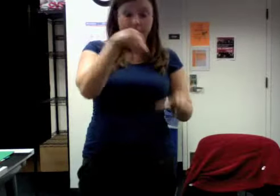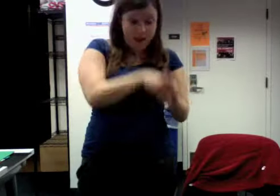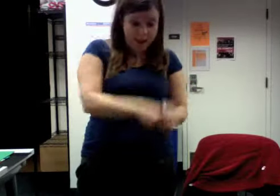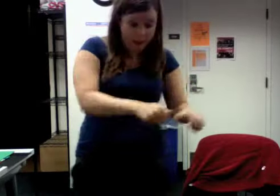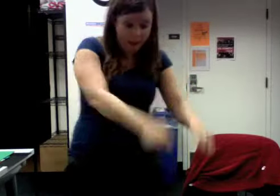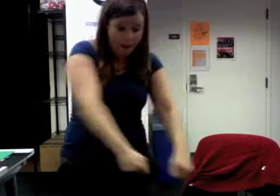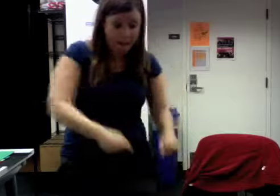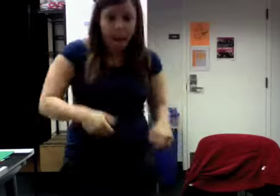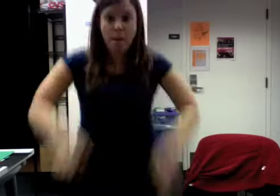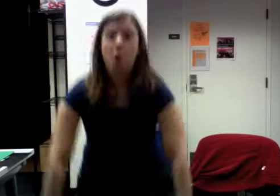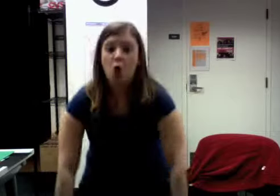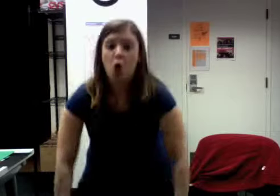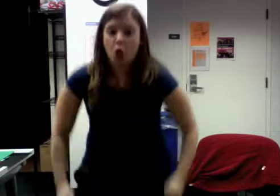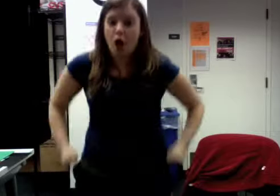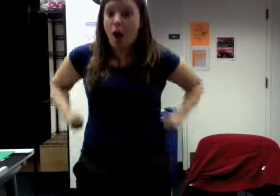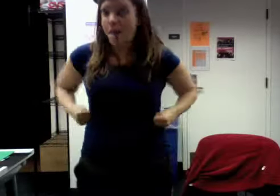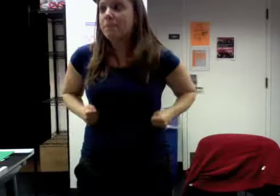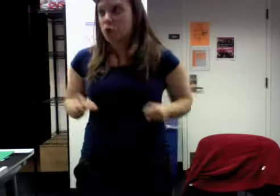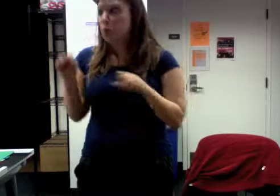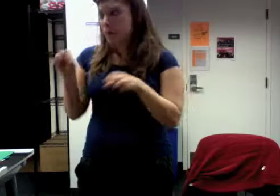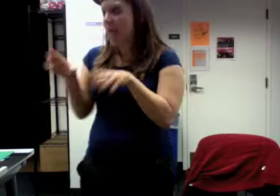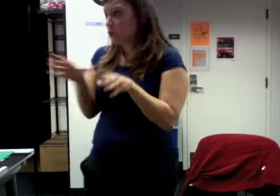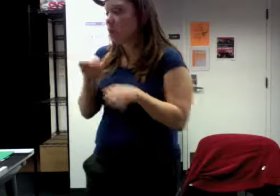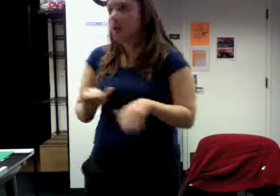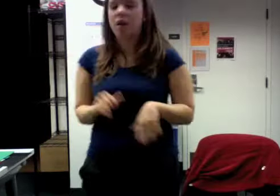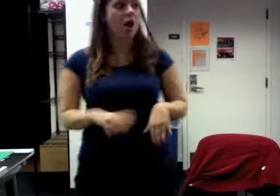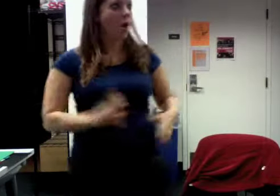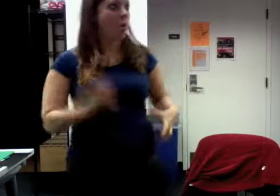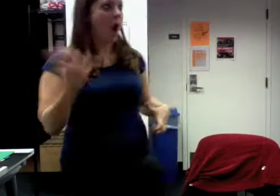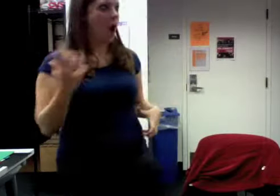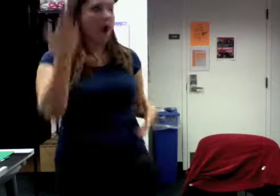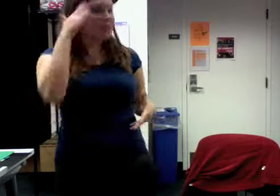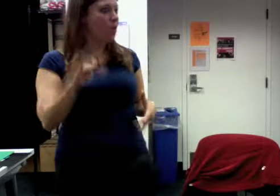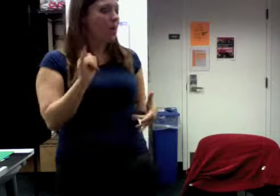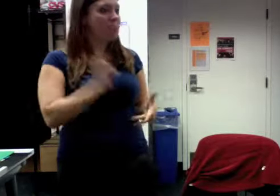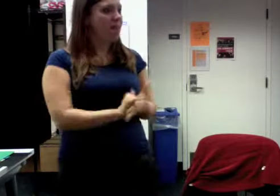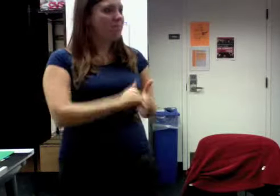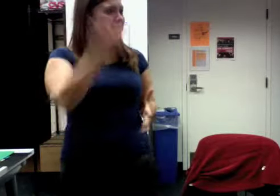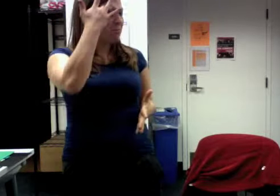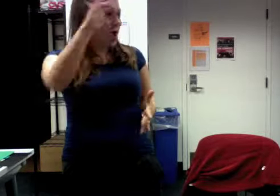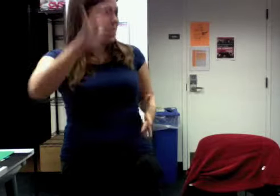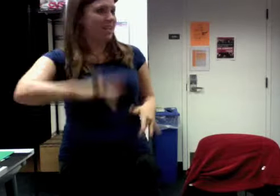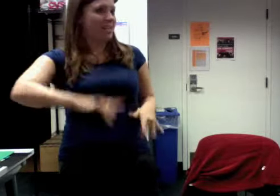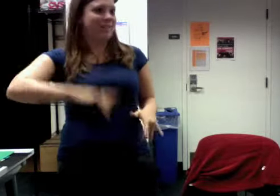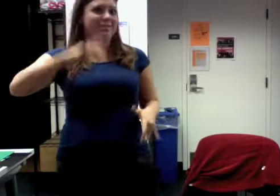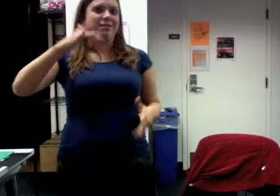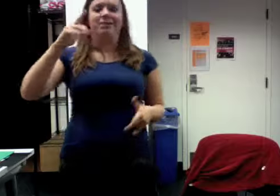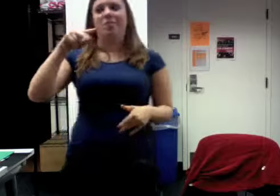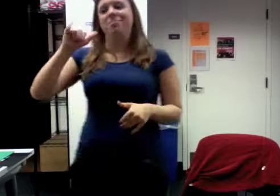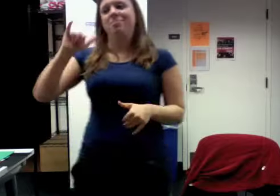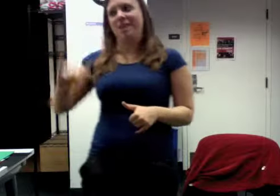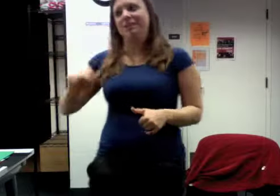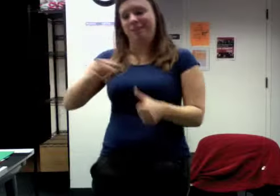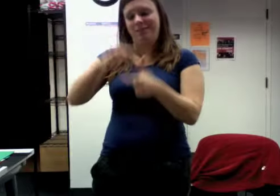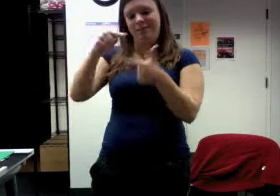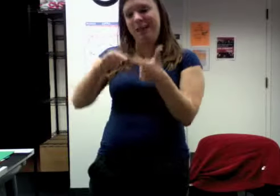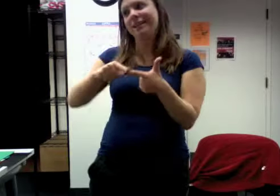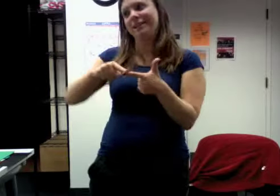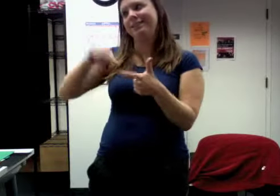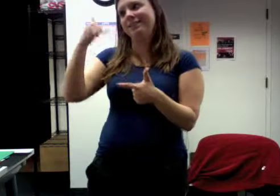another town, and here the people are up in arms at the end of the day because they think the moon has fallen into a pond. Of course, it's just a reflection. When he tries to explain